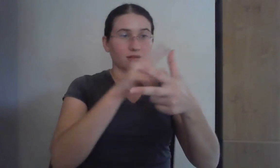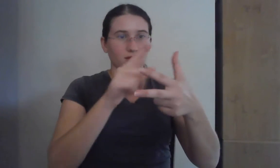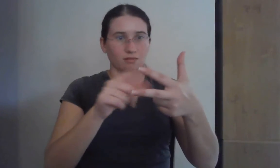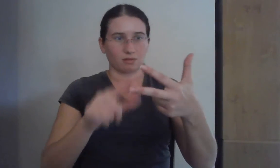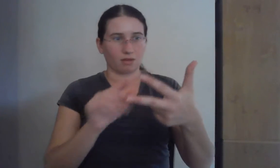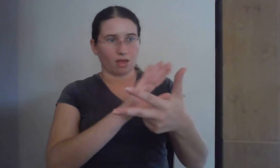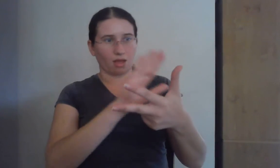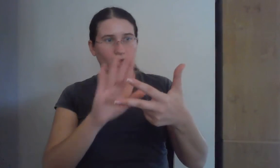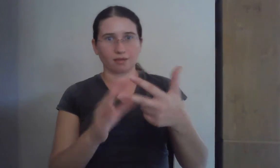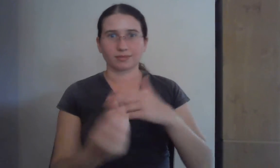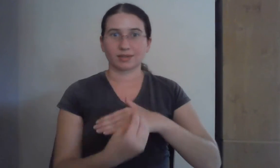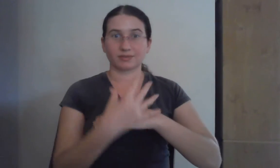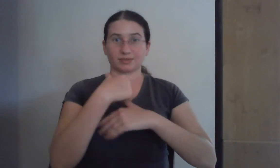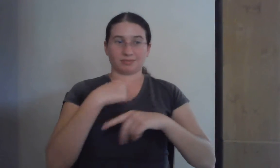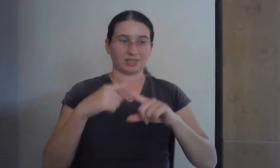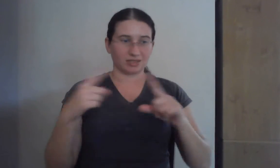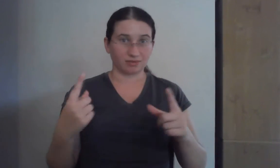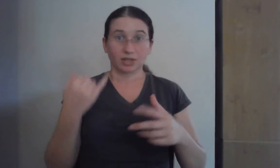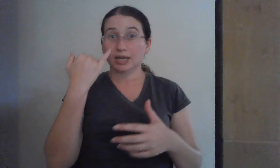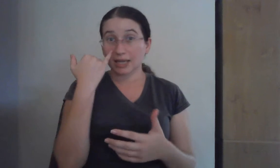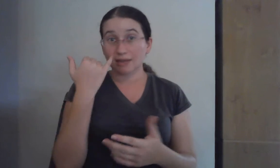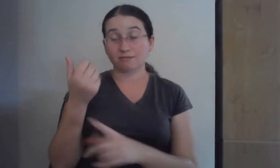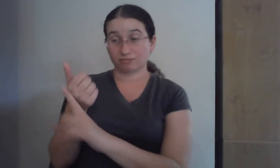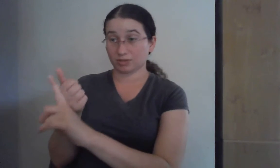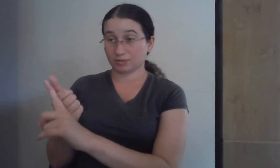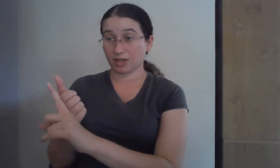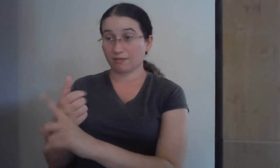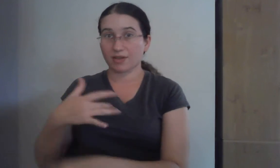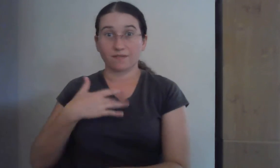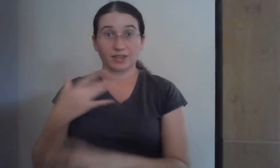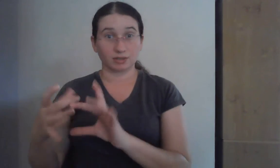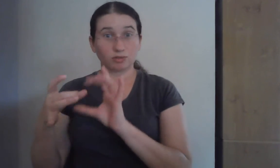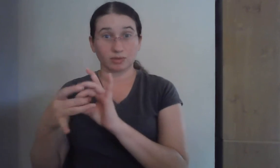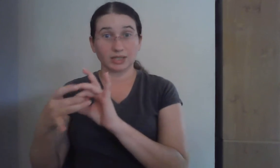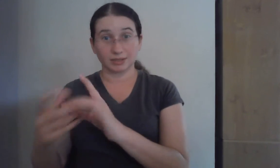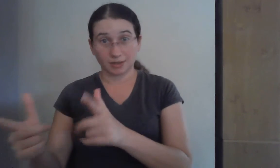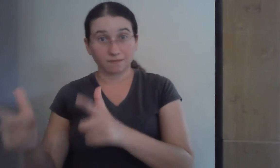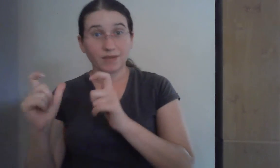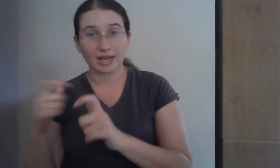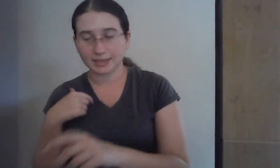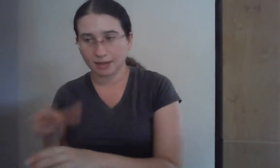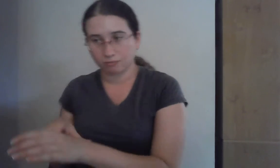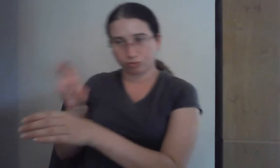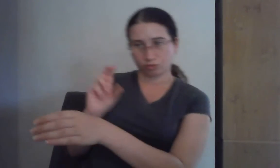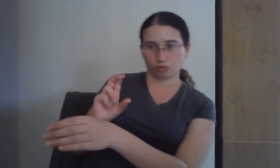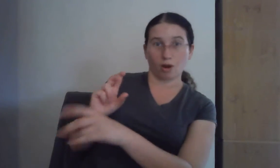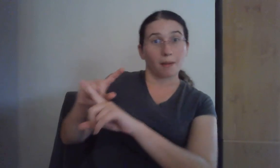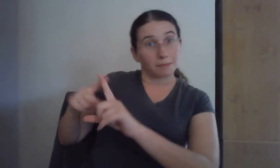response. Moving too fast? I should pull back. But if he's feeling rejected, this will just hurt him